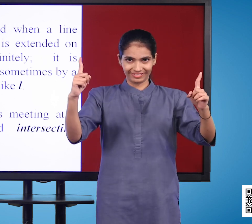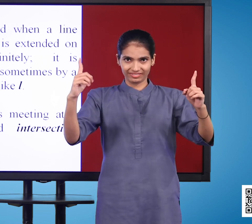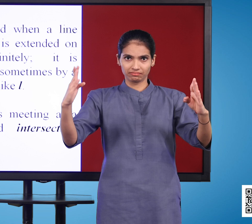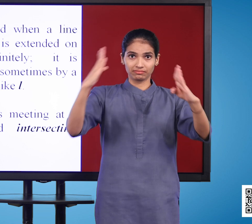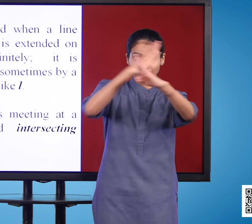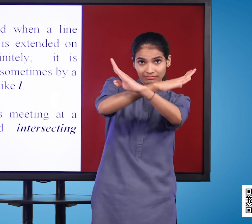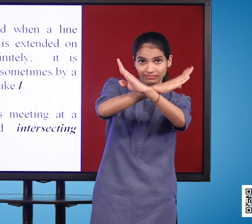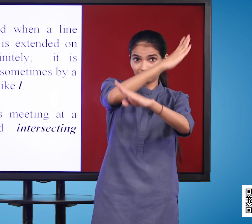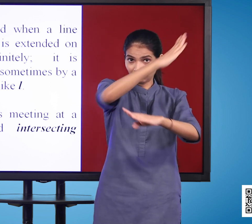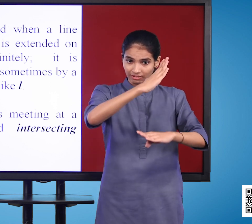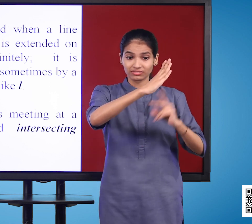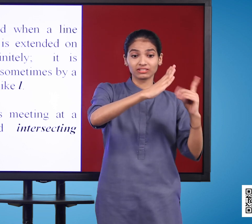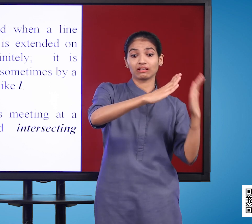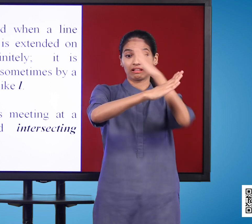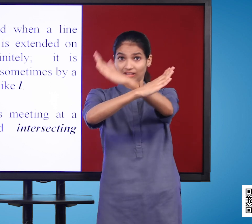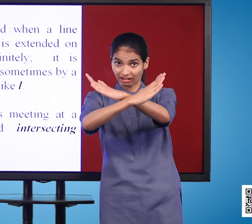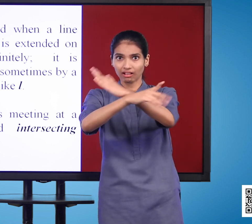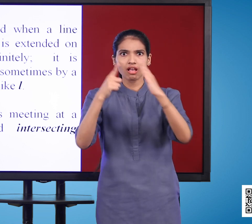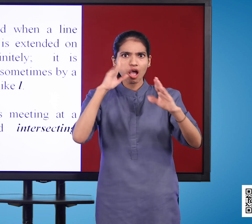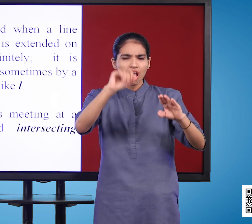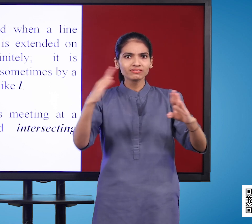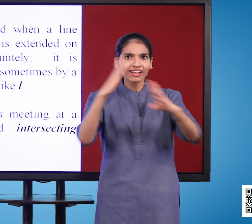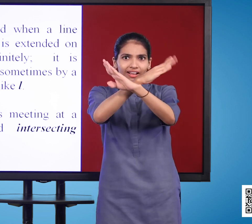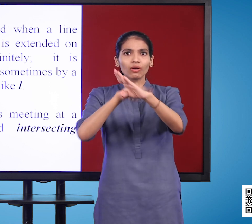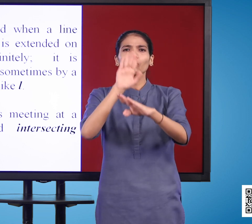are called intersecting lines.